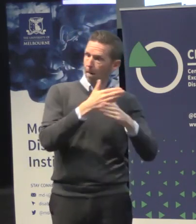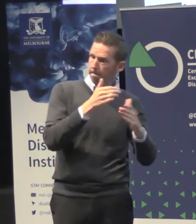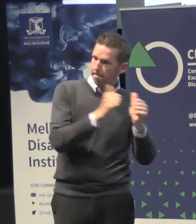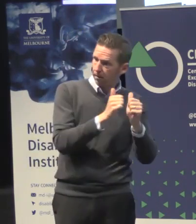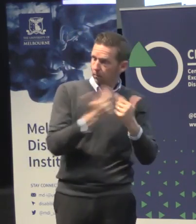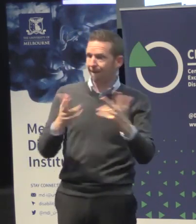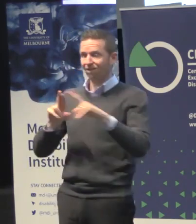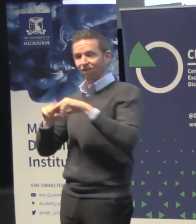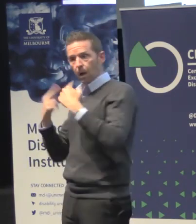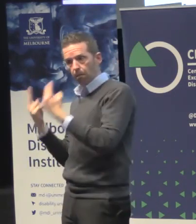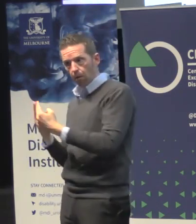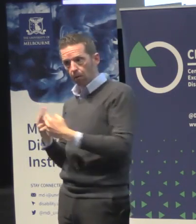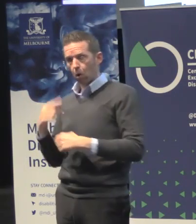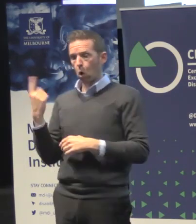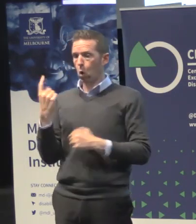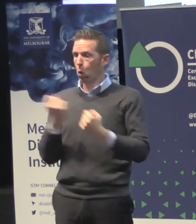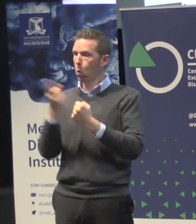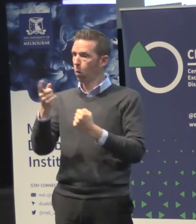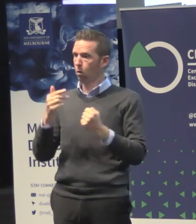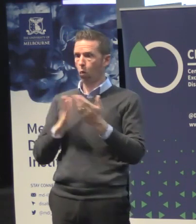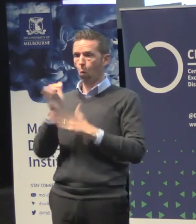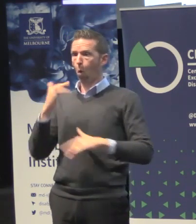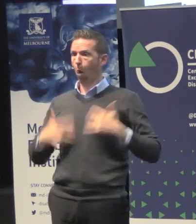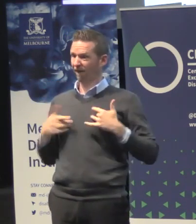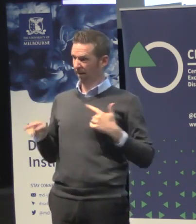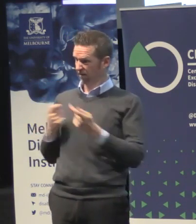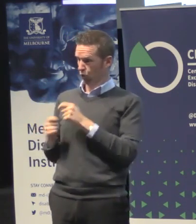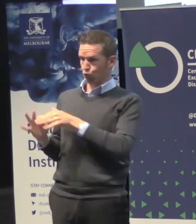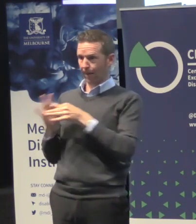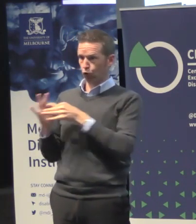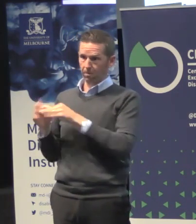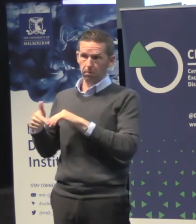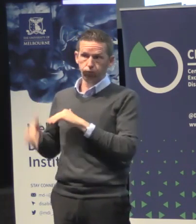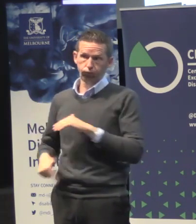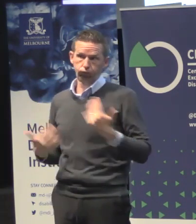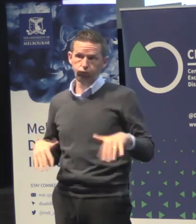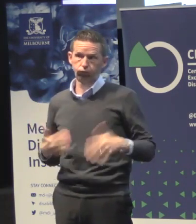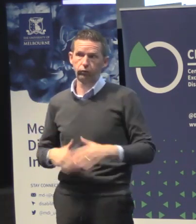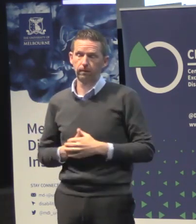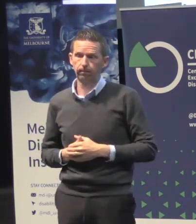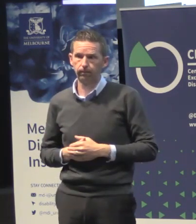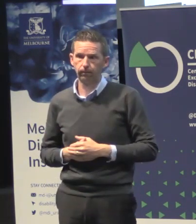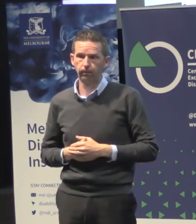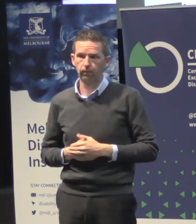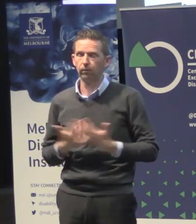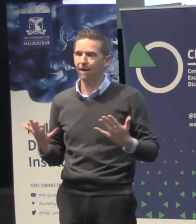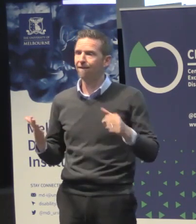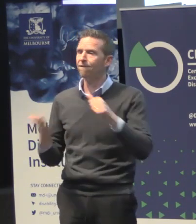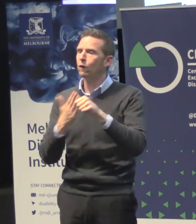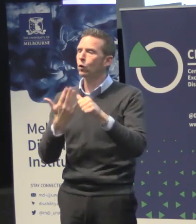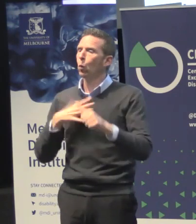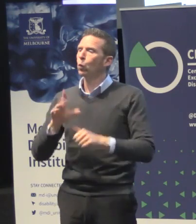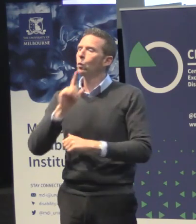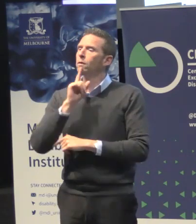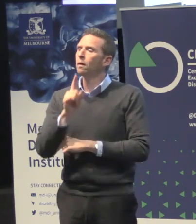member, somebody who supports you in your daily life. It's a relationship, a complex one. So the first thing to say is that we